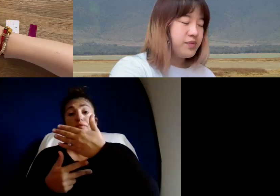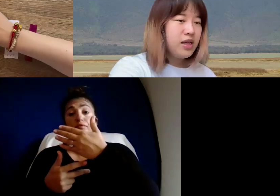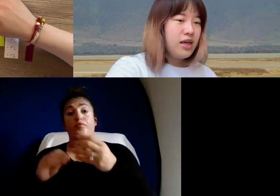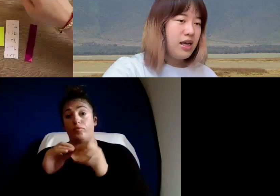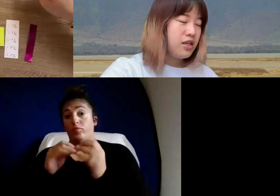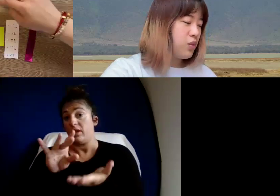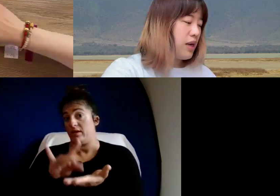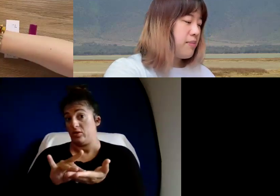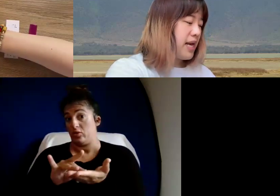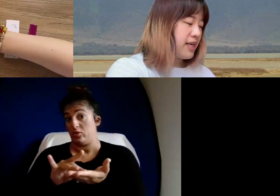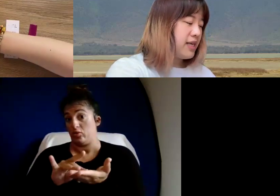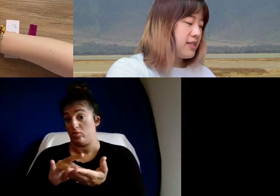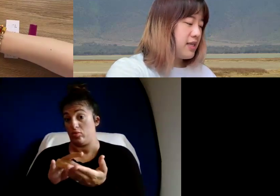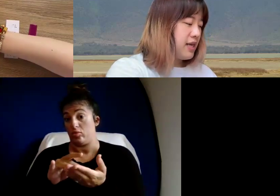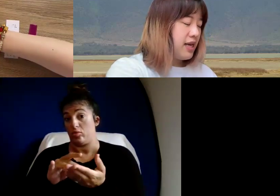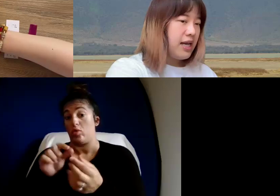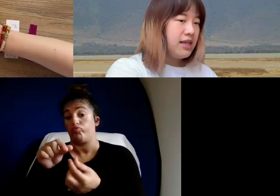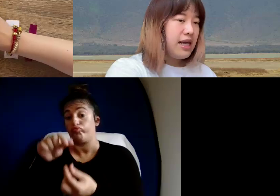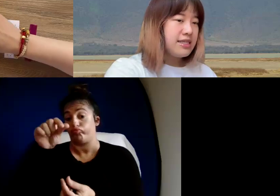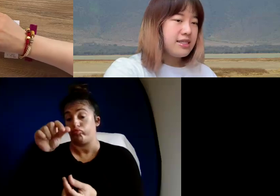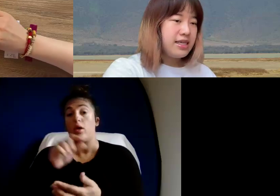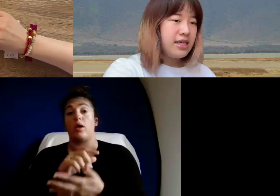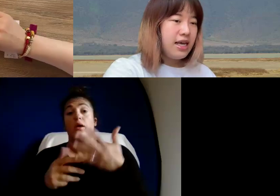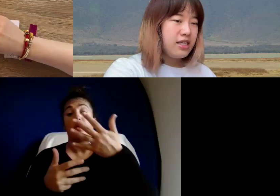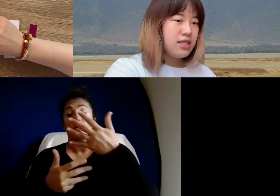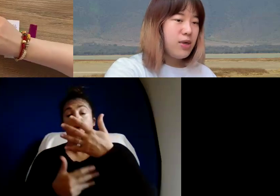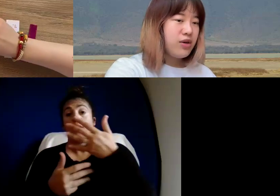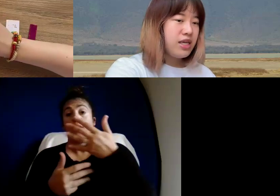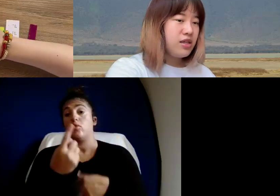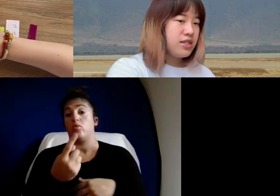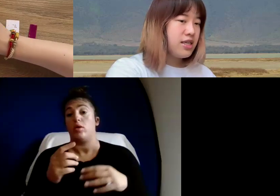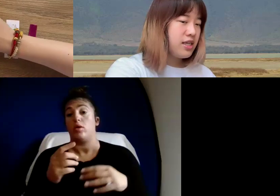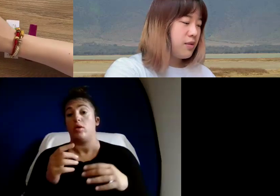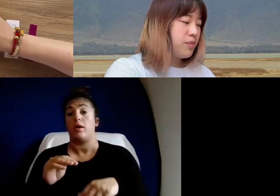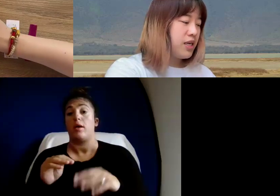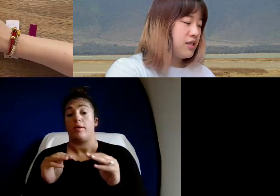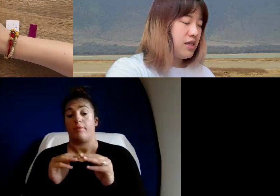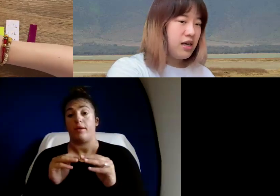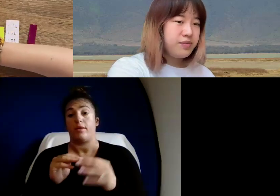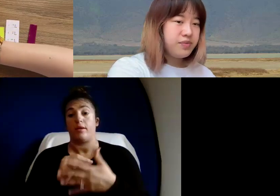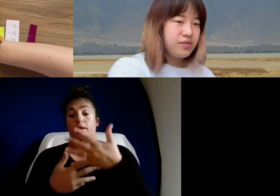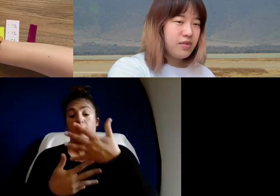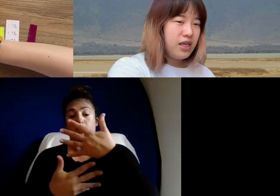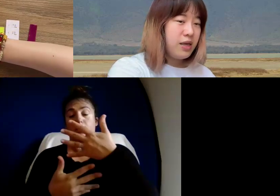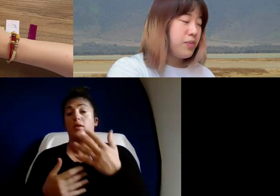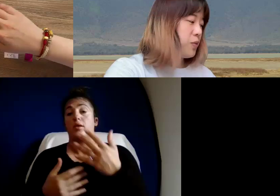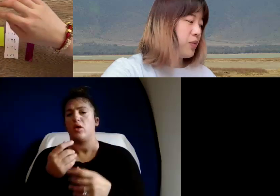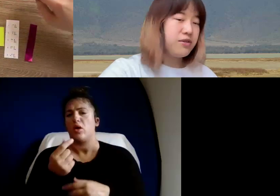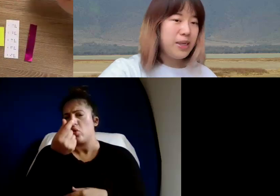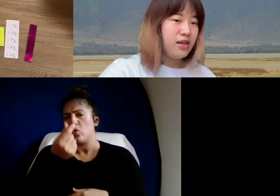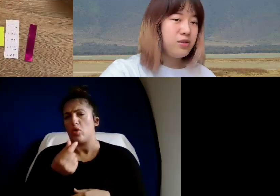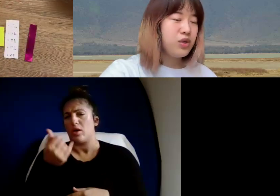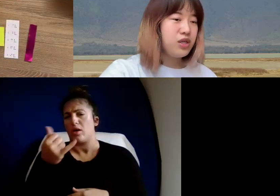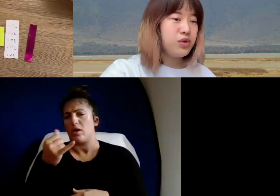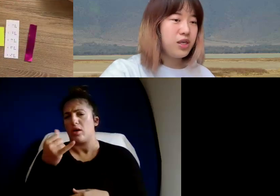sticker, and one magnet, and lastly, a small yellow stick, but a